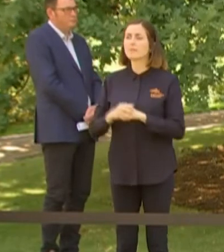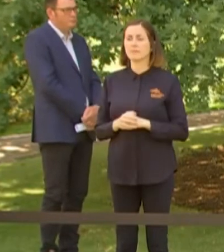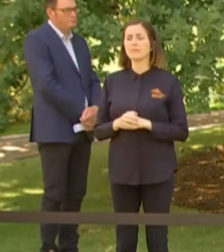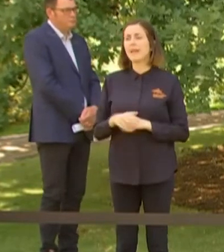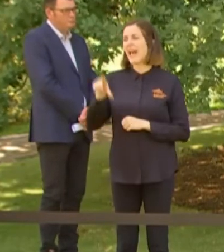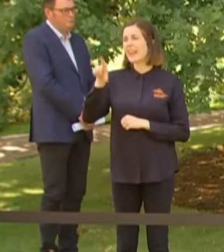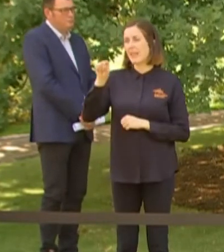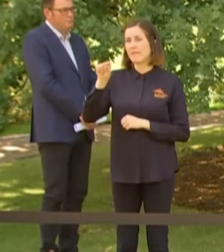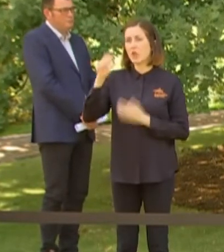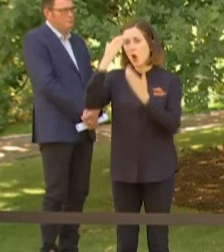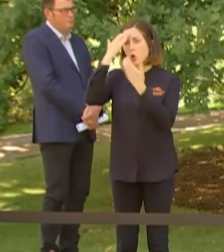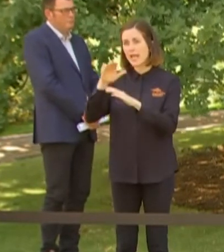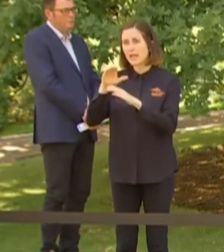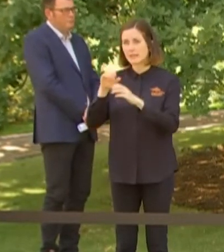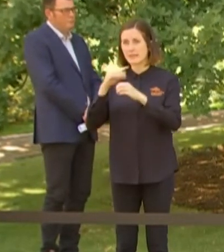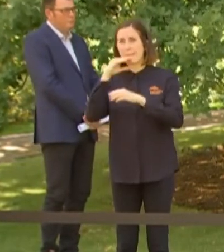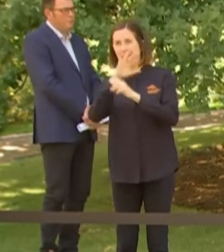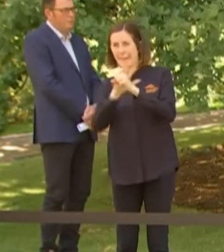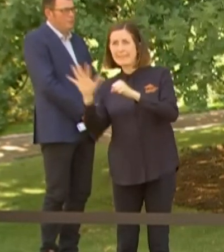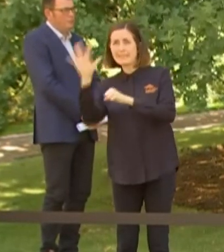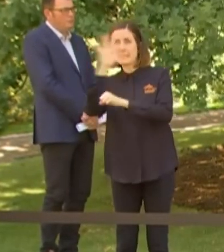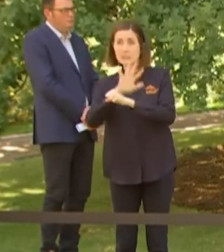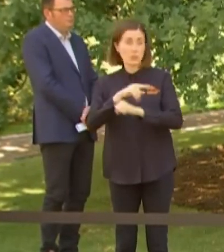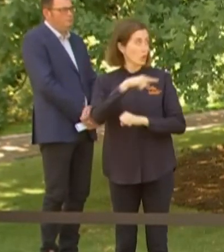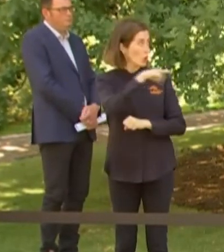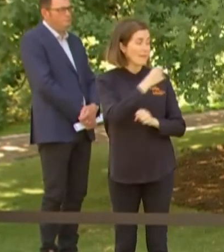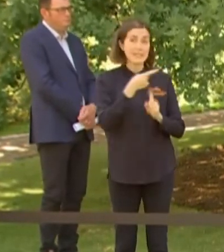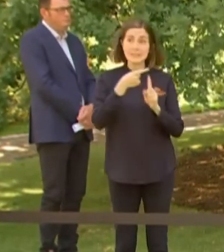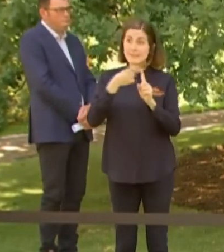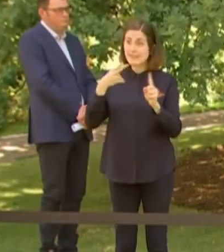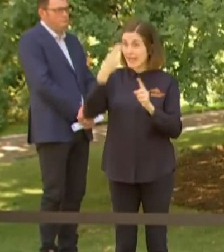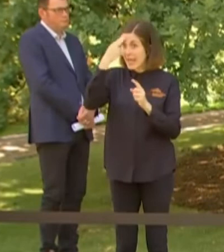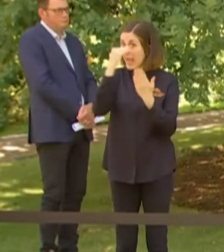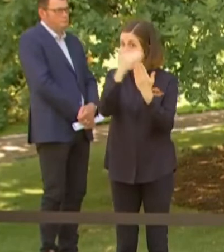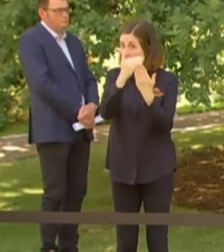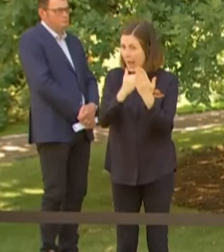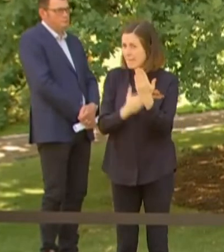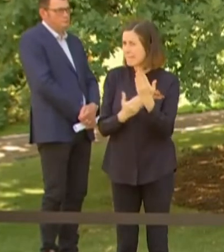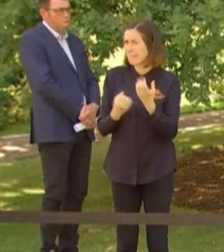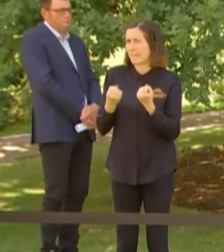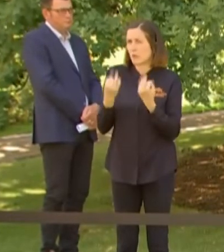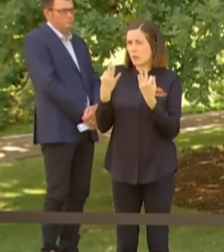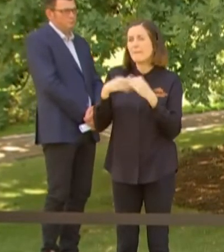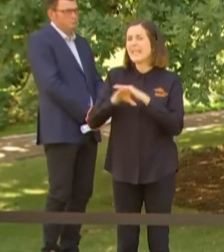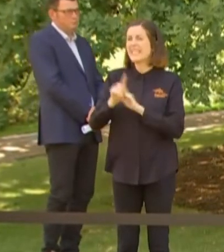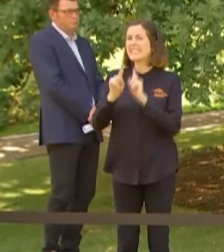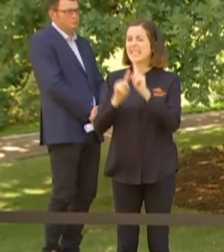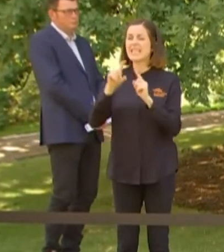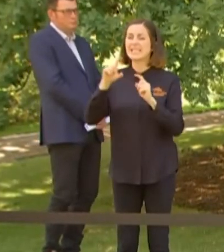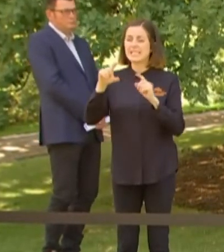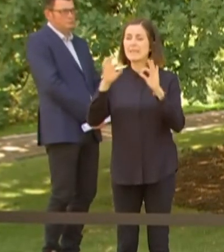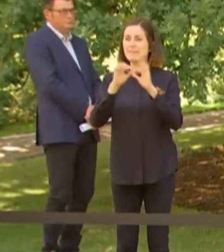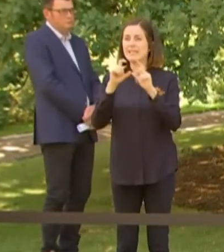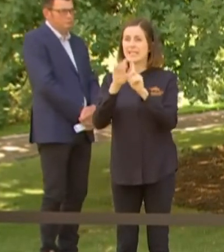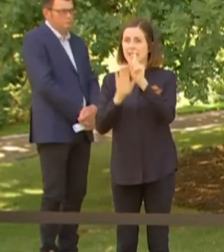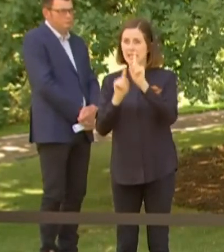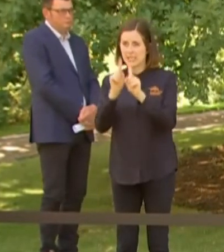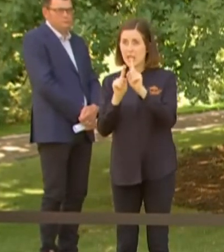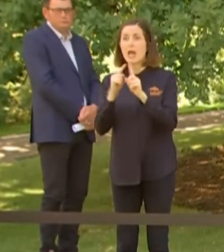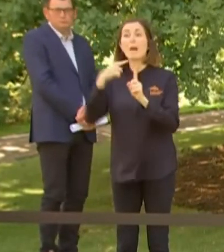hotels all up. I'm not sure we want to hand out all that information about where they are. They're in the CBD areas and